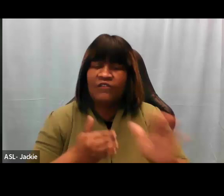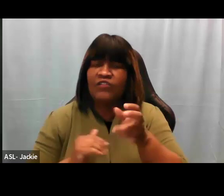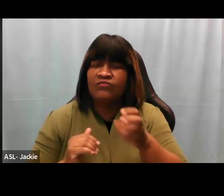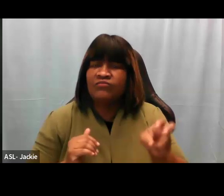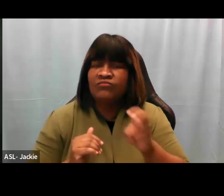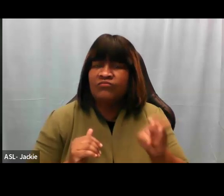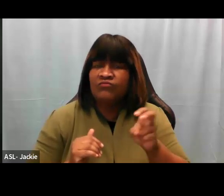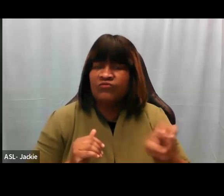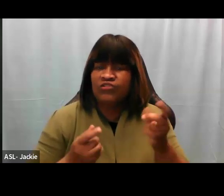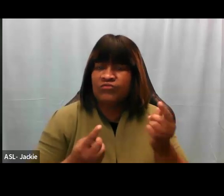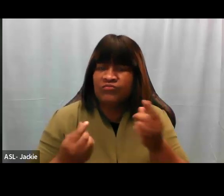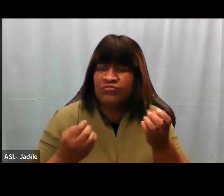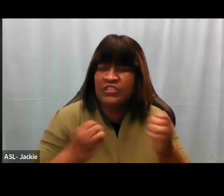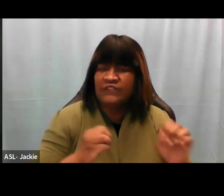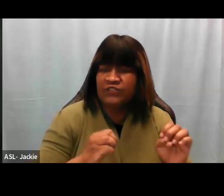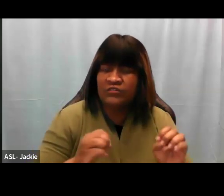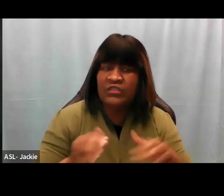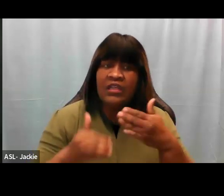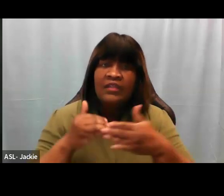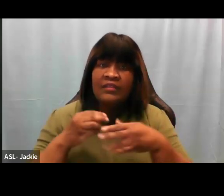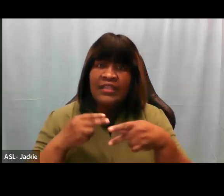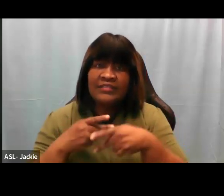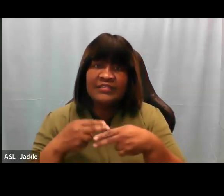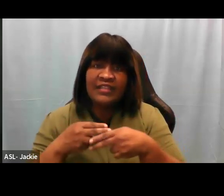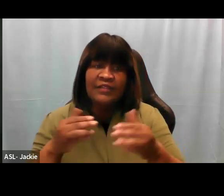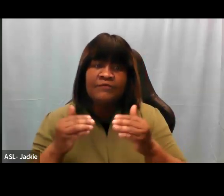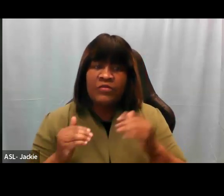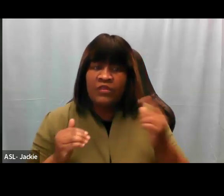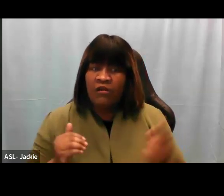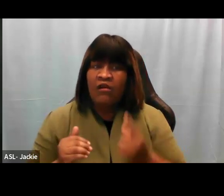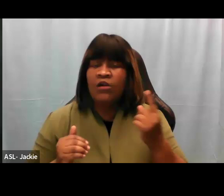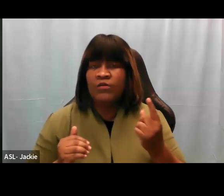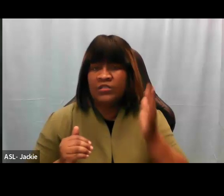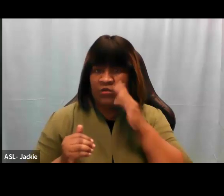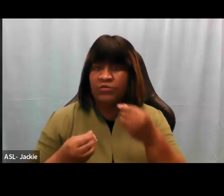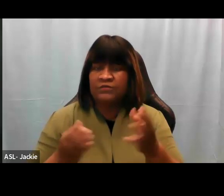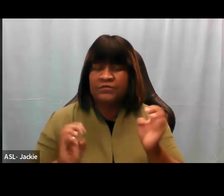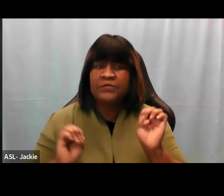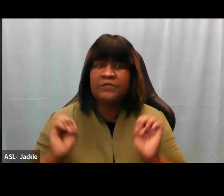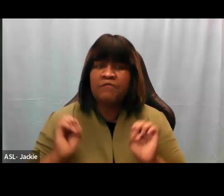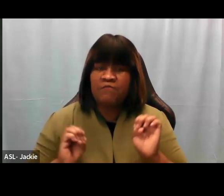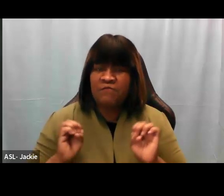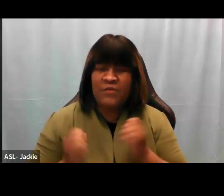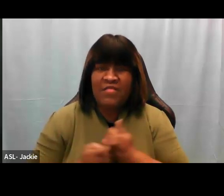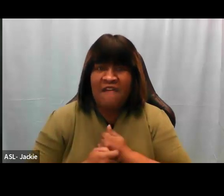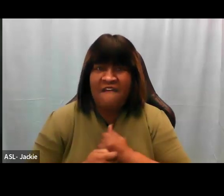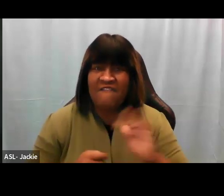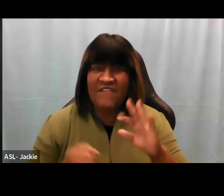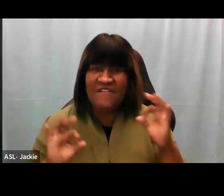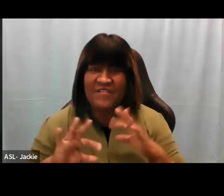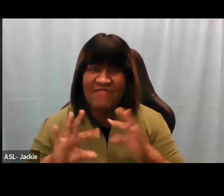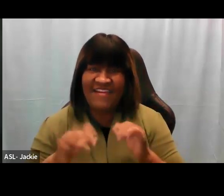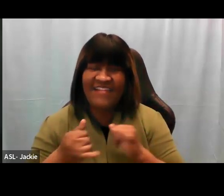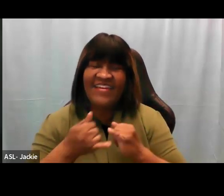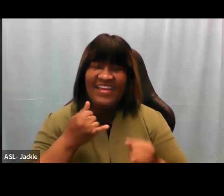transition efforts. Next slide. As always, we love your feedback. So at the